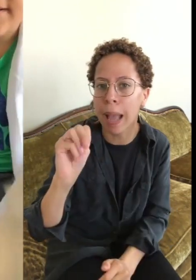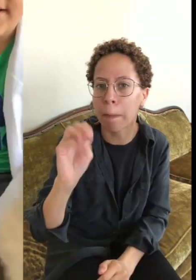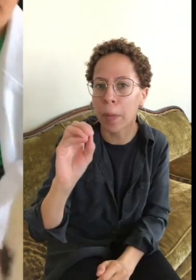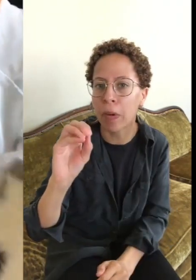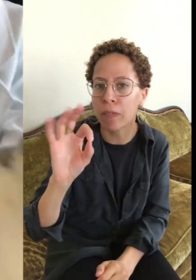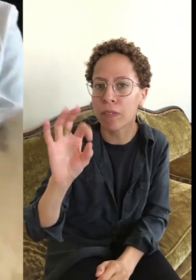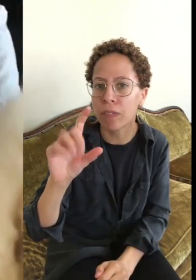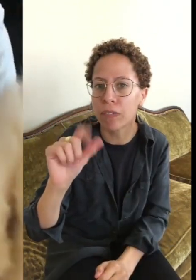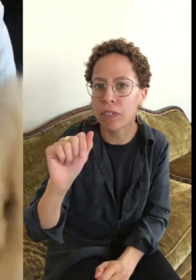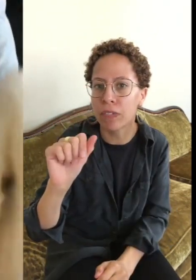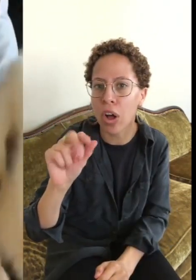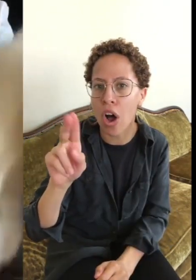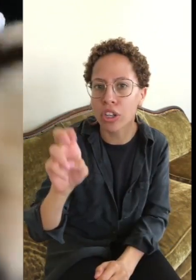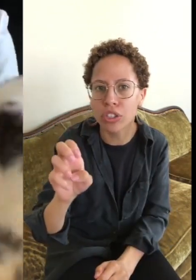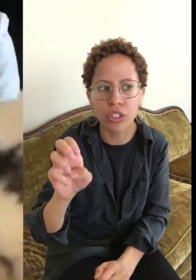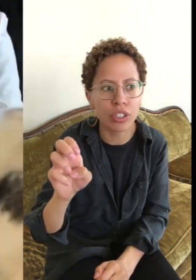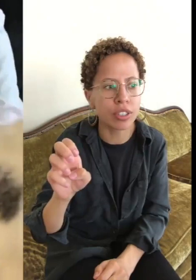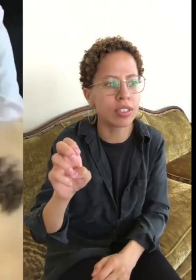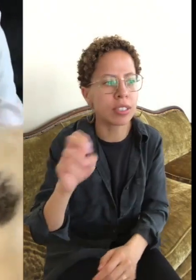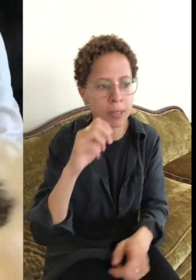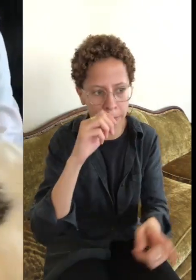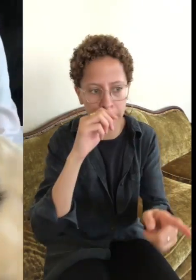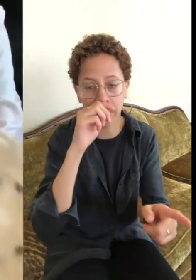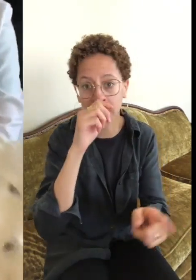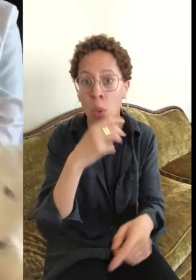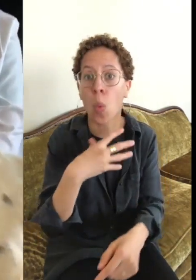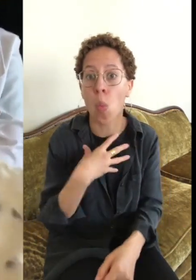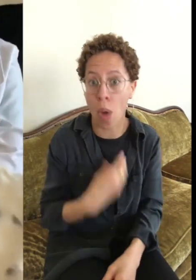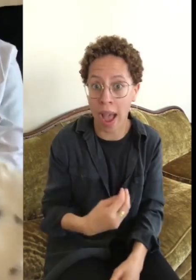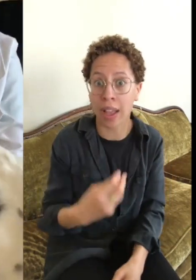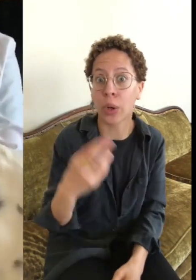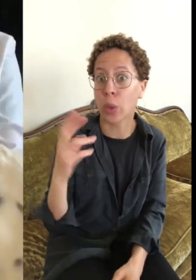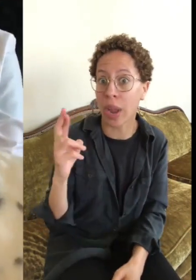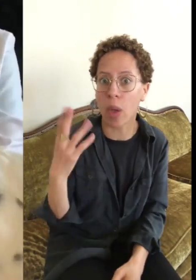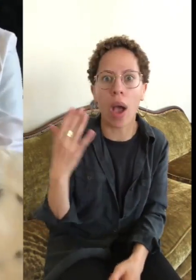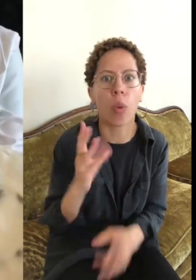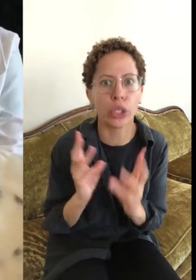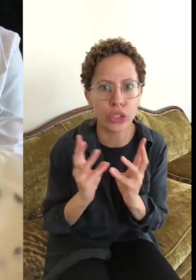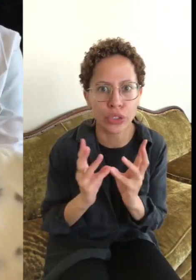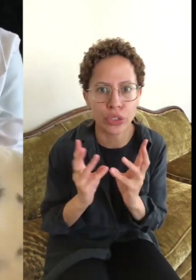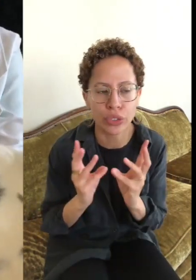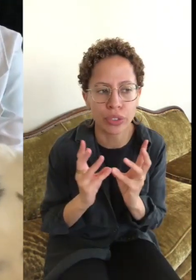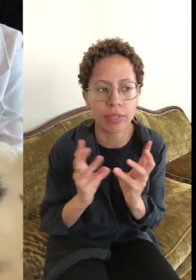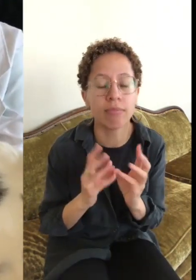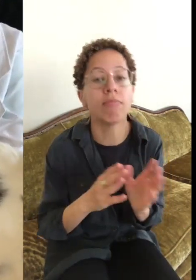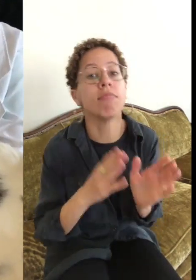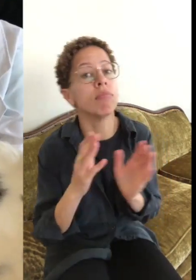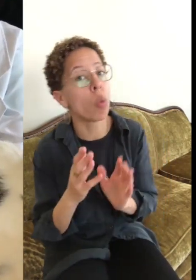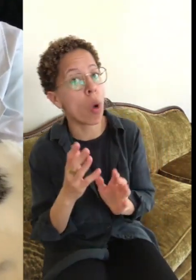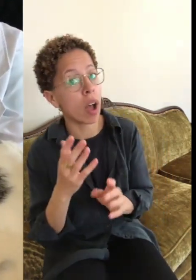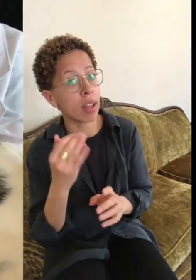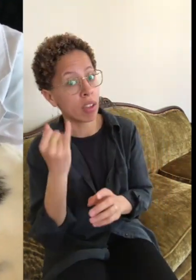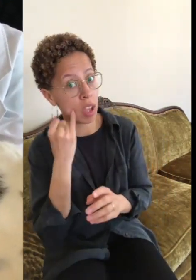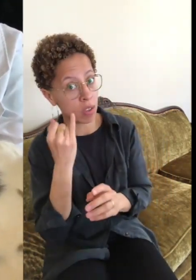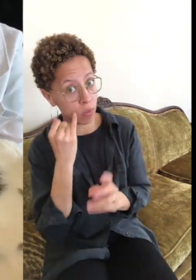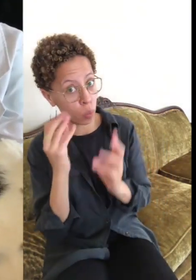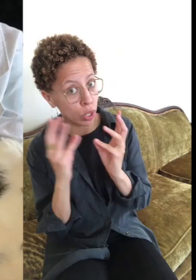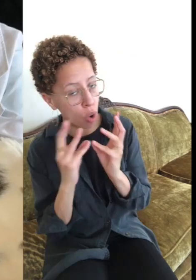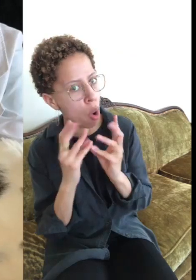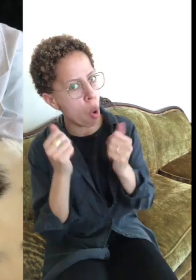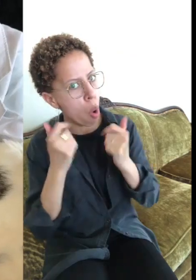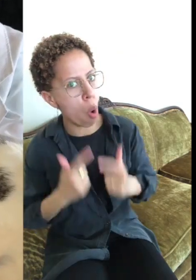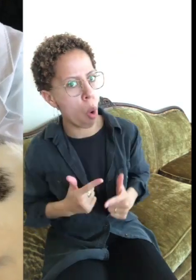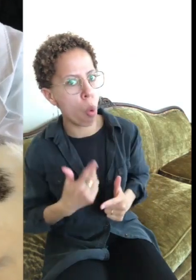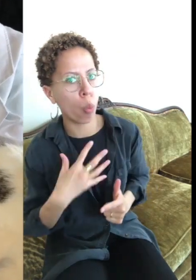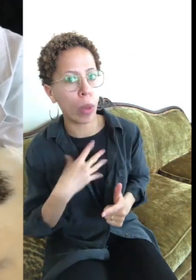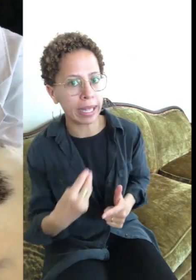everyone white to and see. gray Yeah. because it's winter. Well, in winter it would be all, White. and in summer it would be